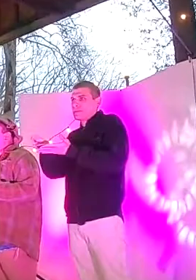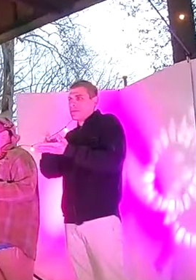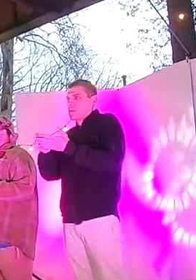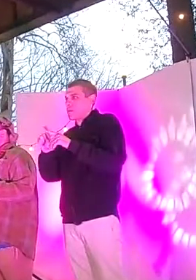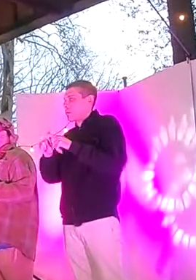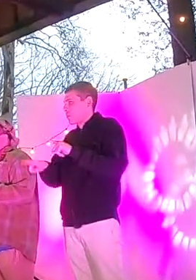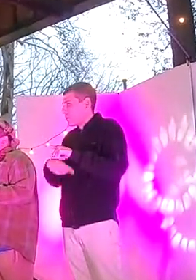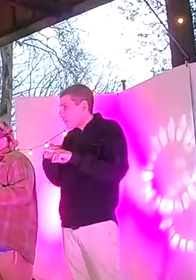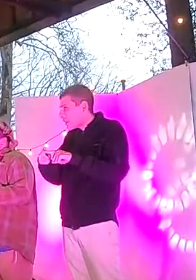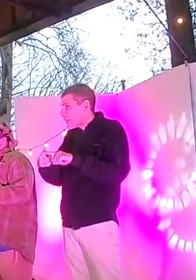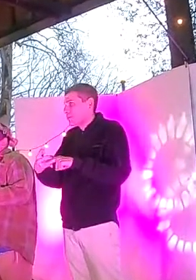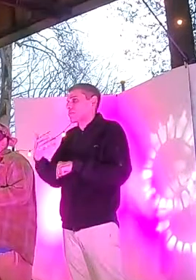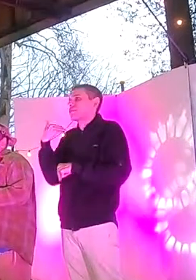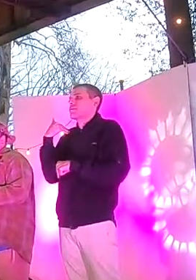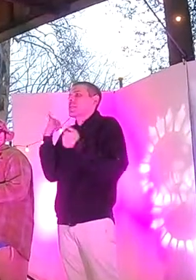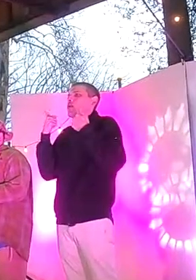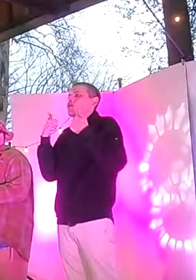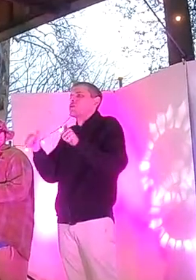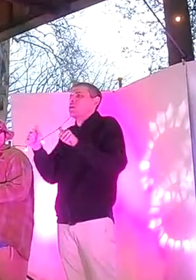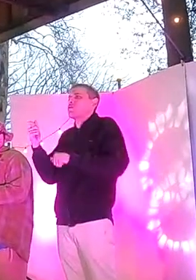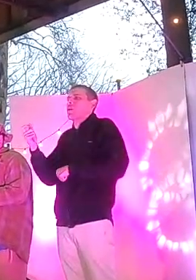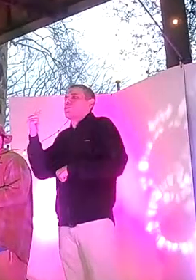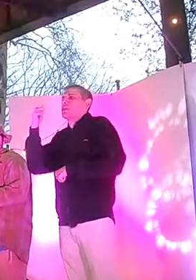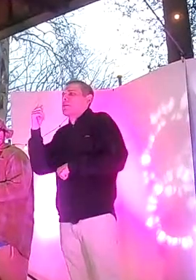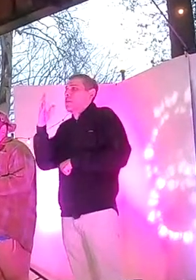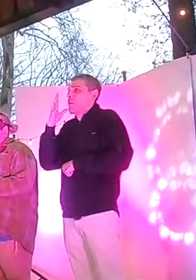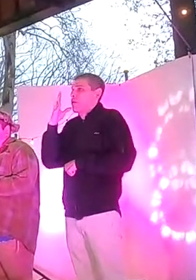understand my mother and her relationship